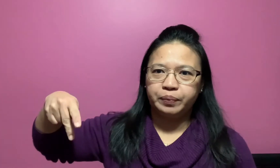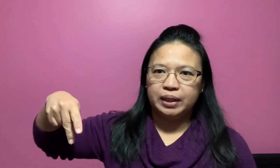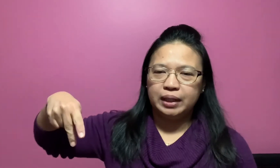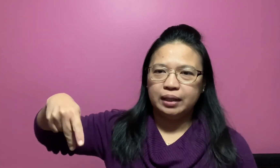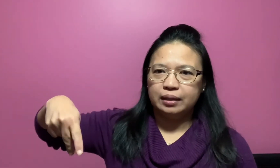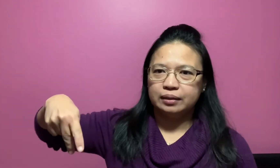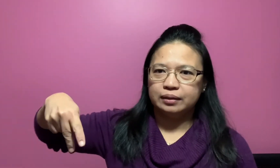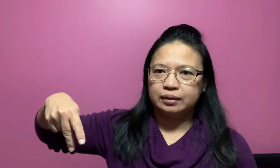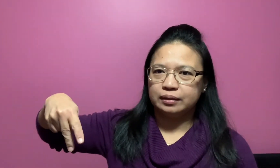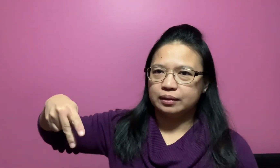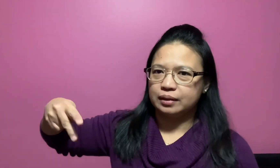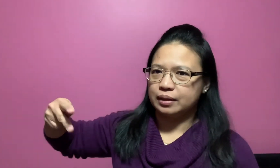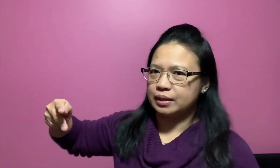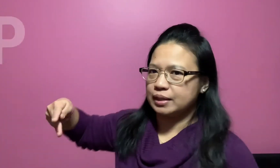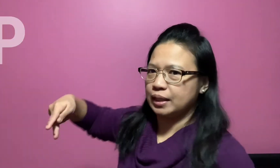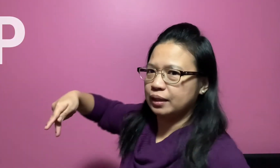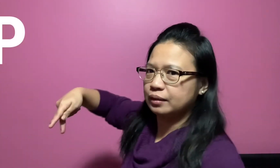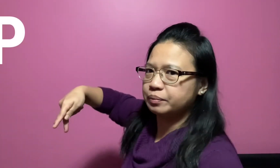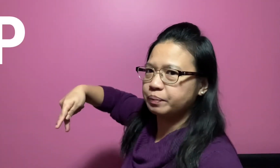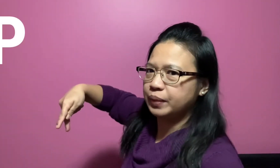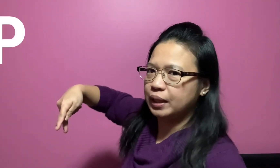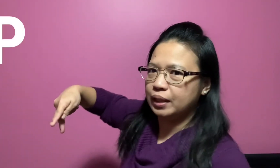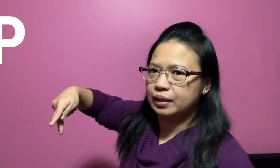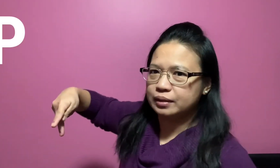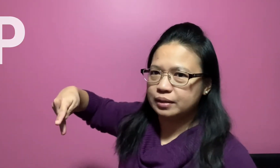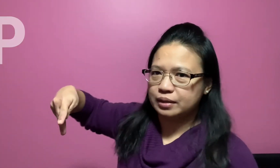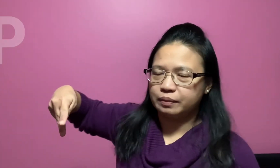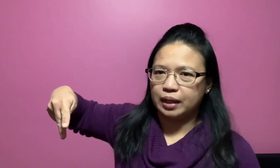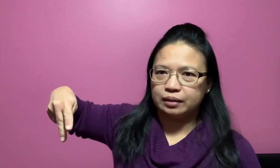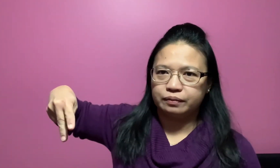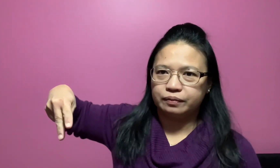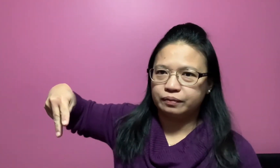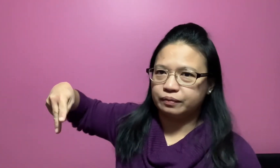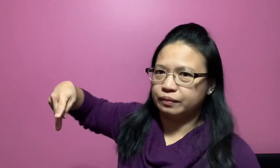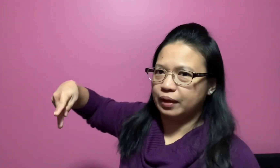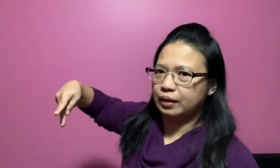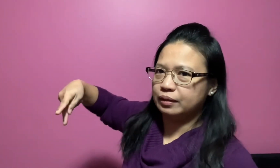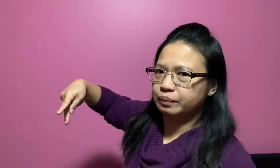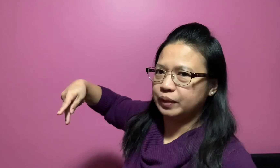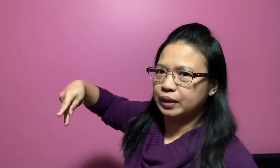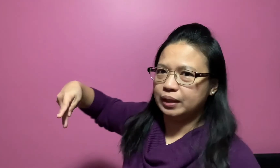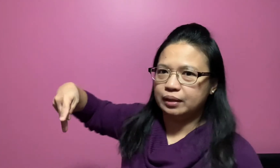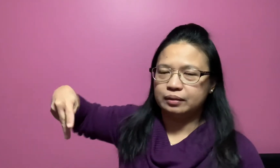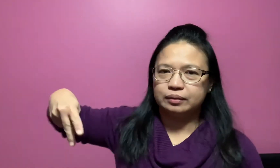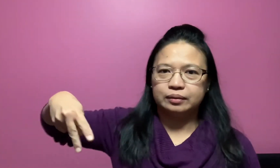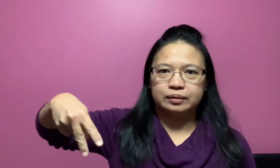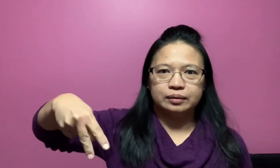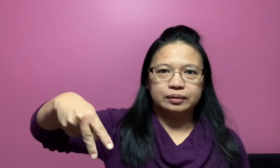P. Just like P. See my other hand. P.